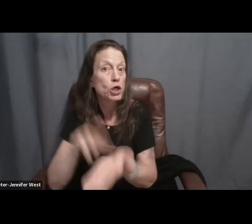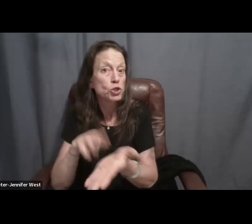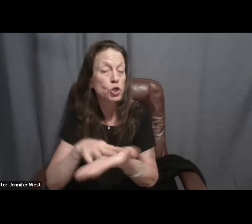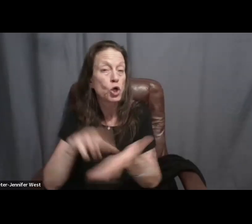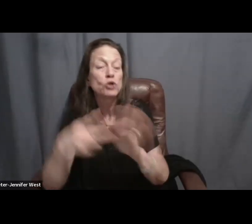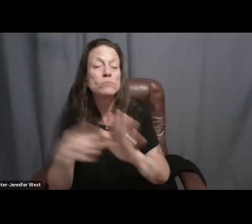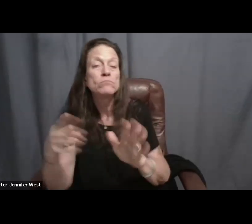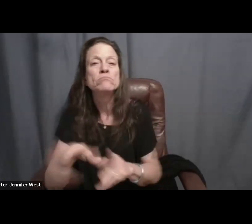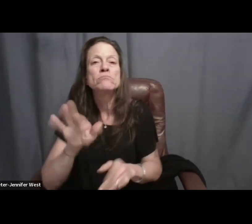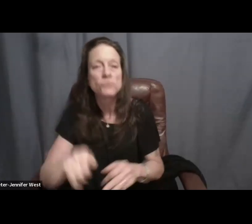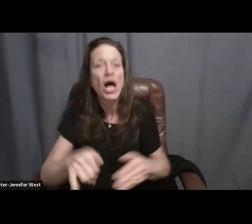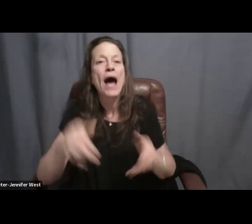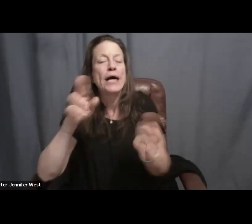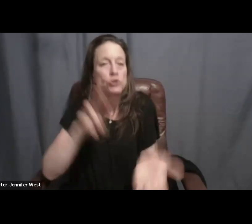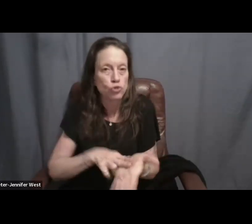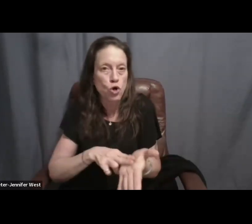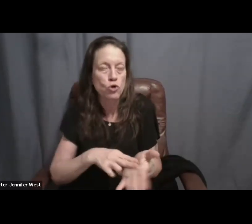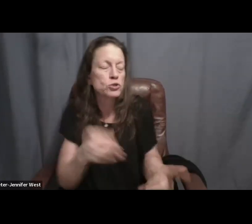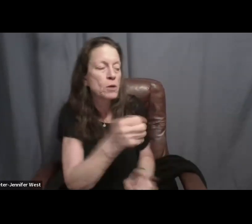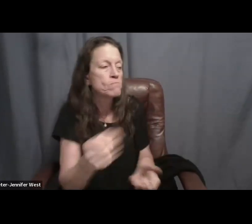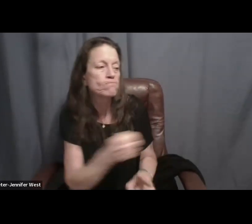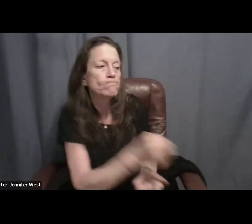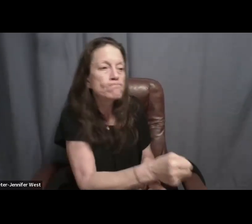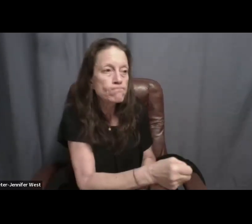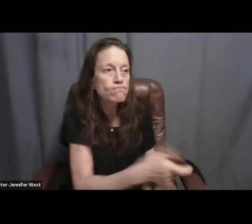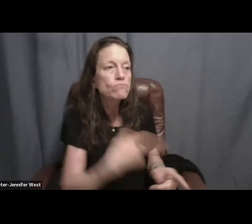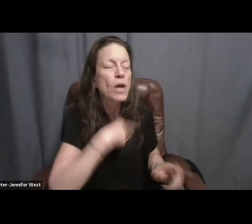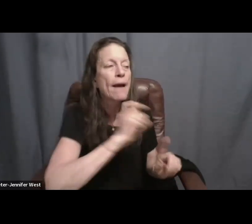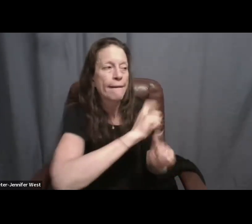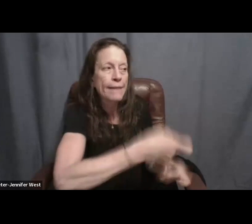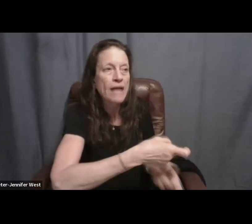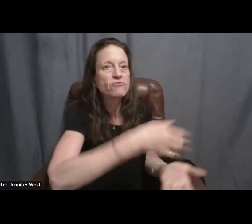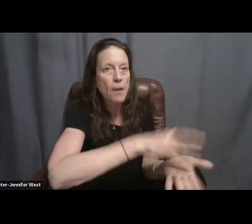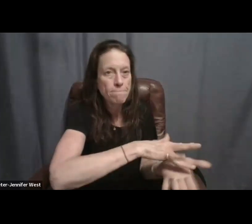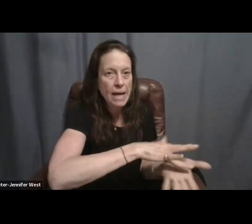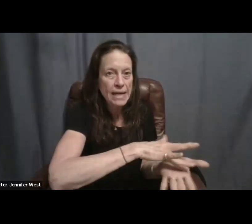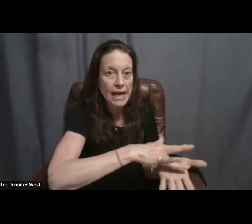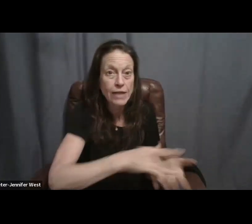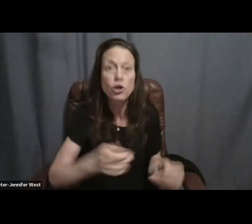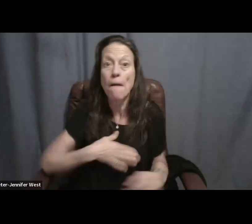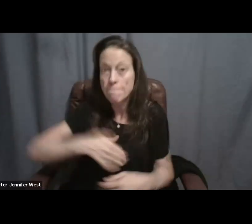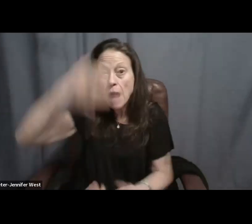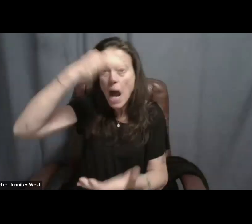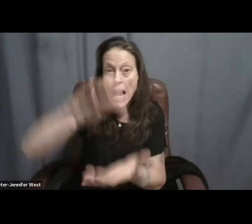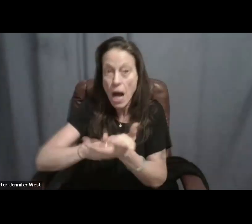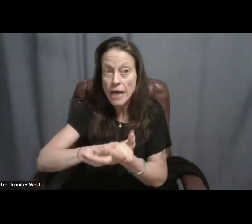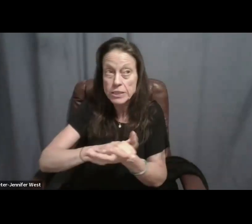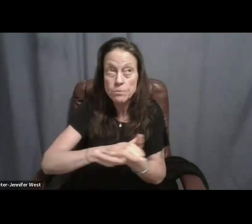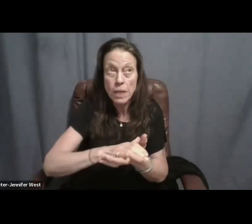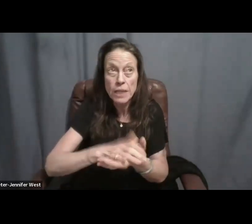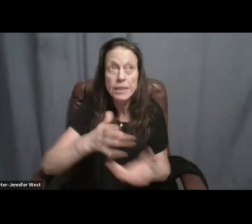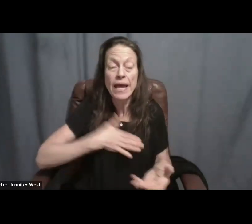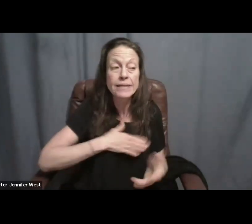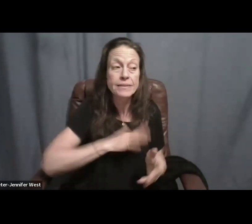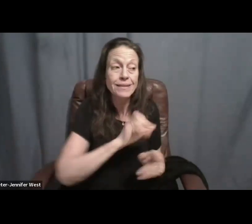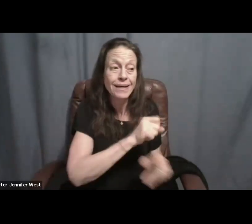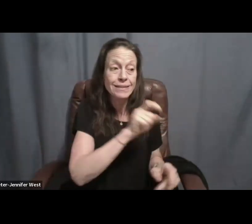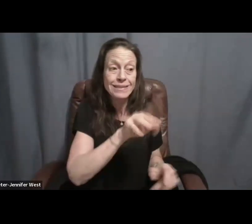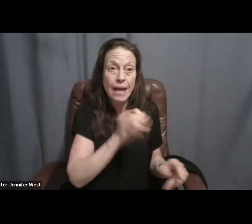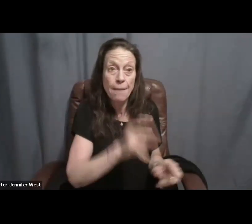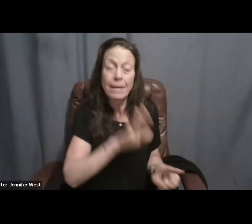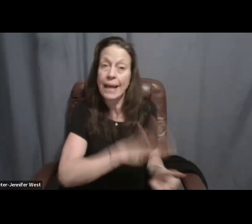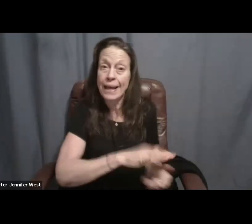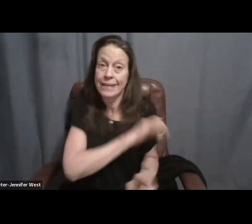my husband is Timmy's staff and is being paid through this program, he has to be overseen by somebody